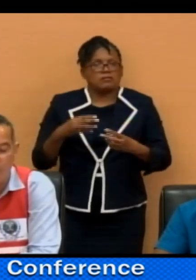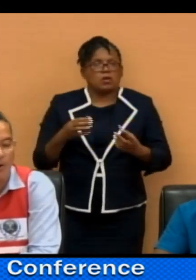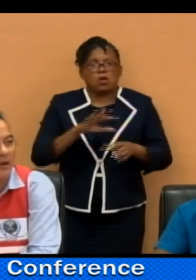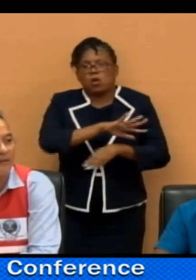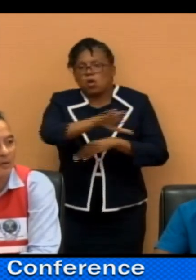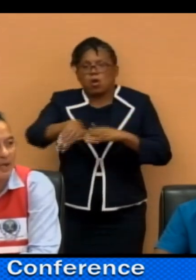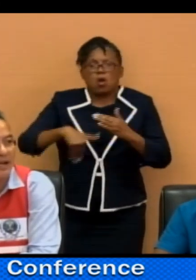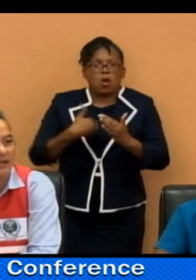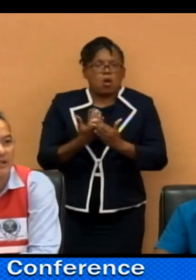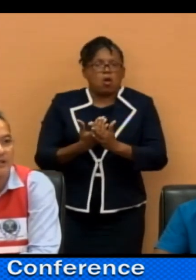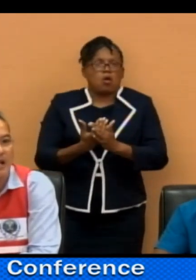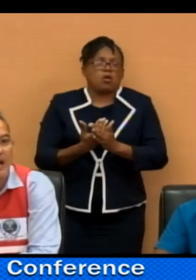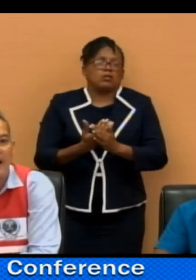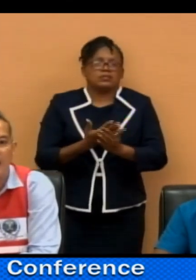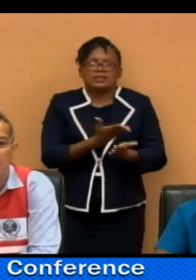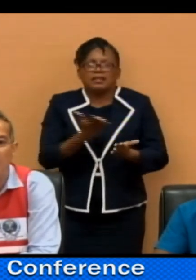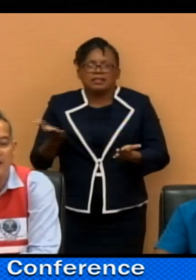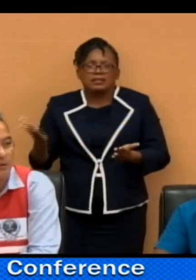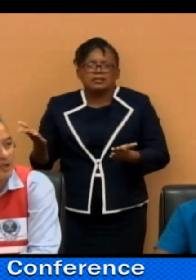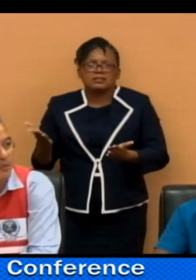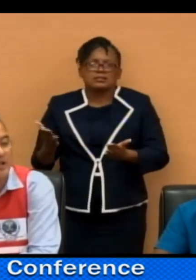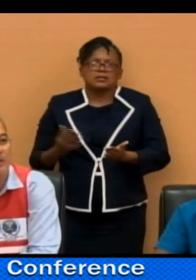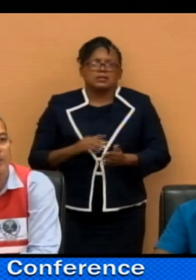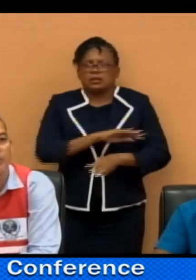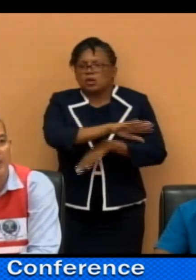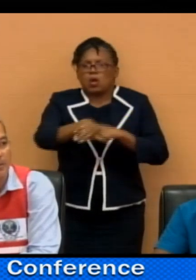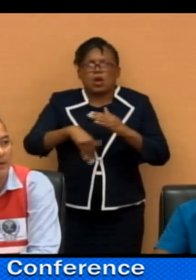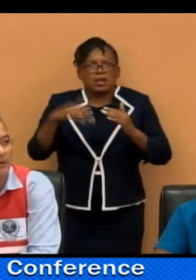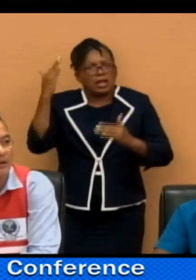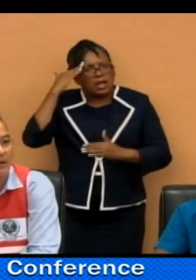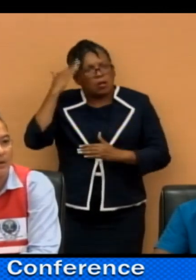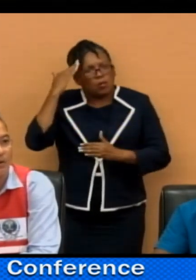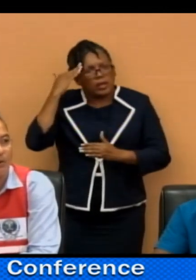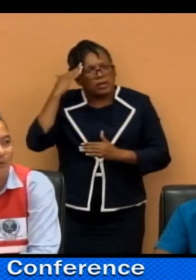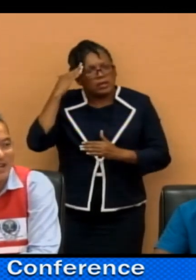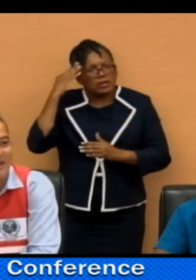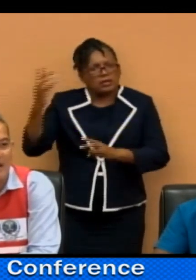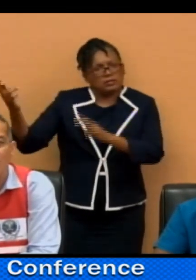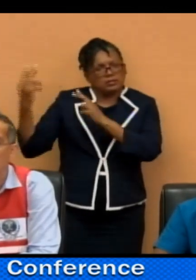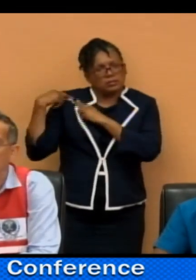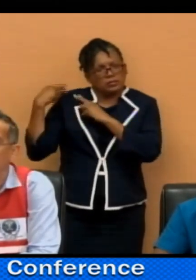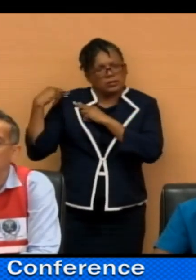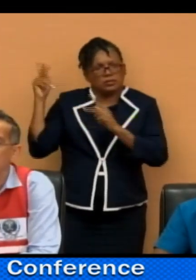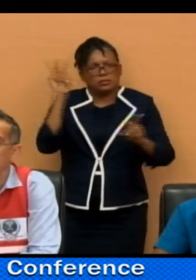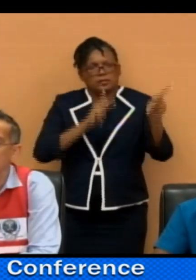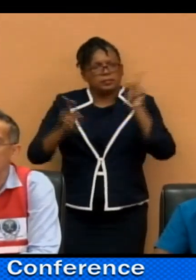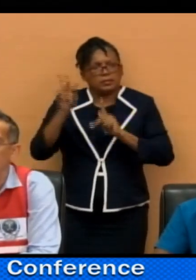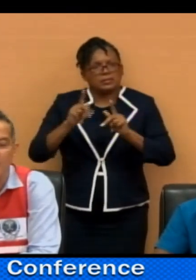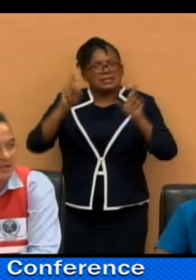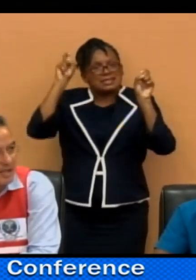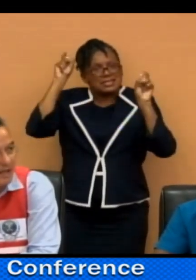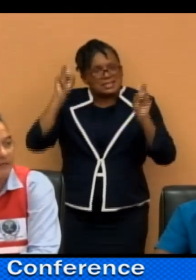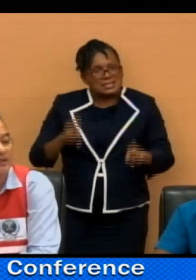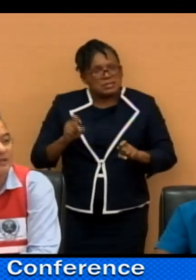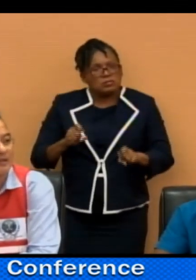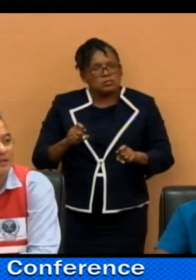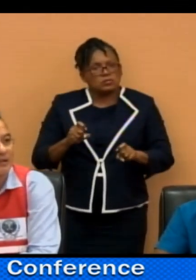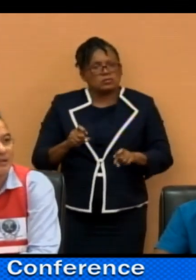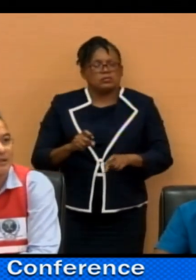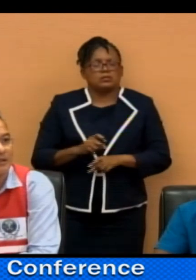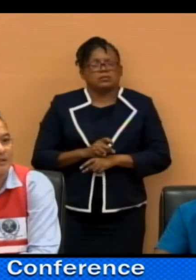are all aware of the realities. And I think as a responsible people, we need to do what is necessary